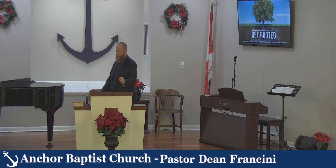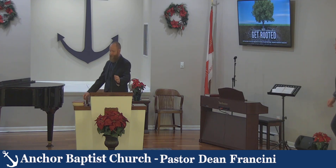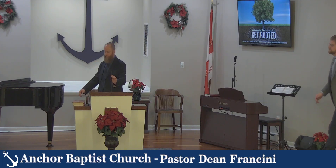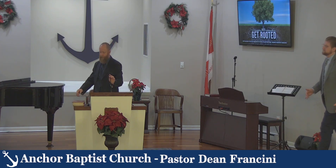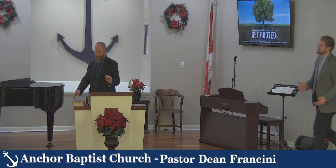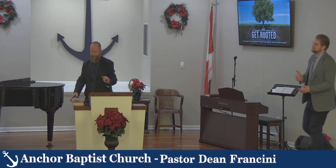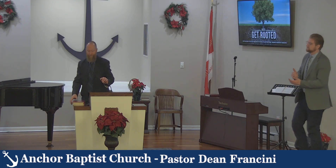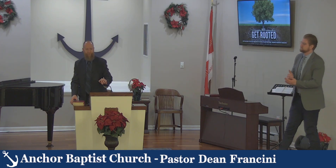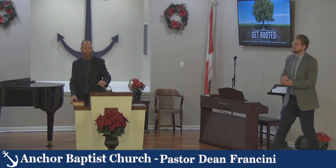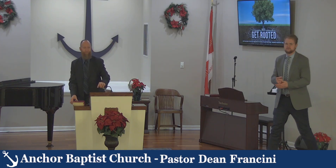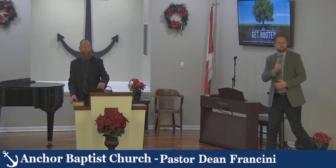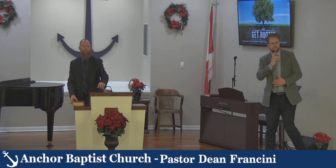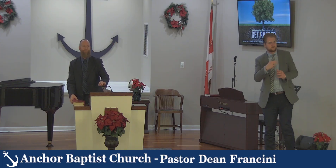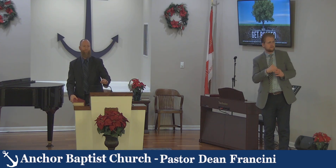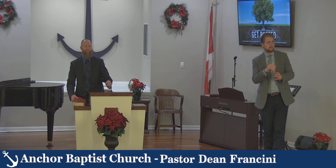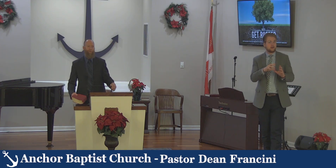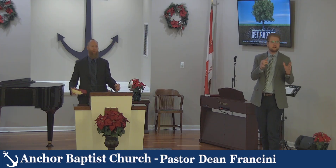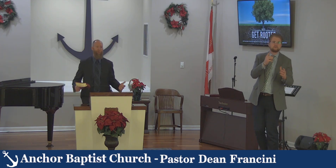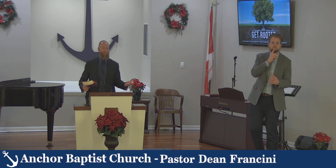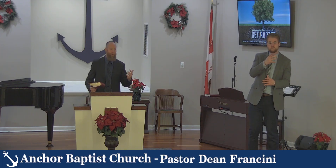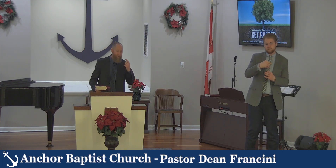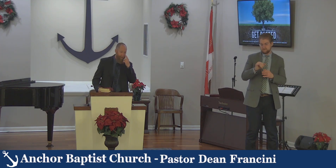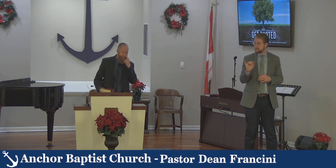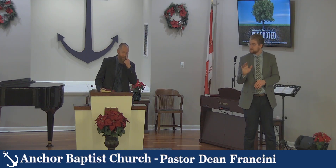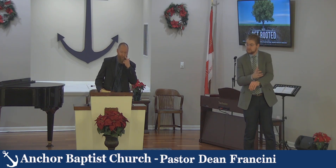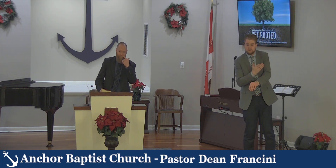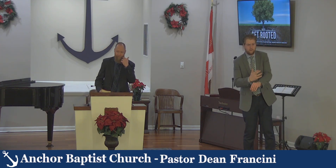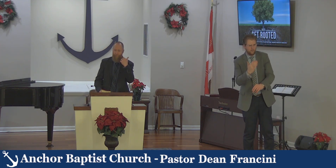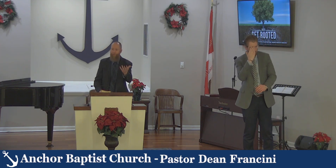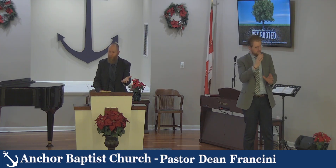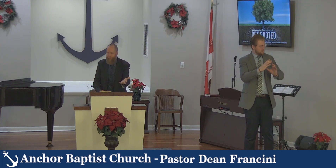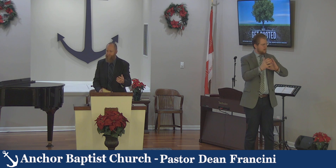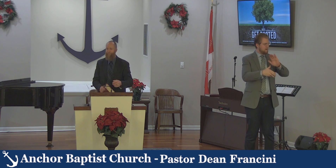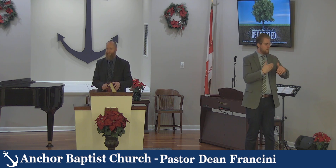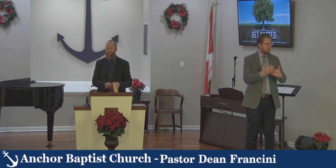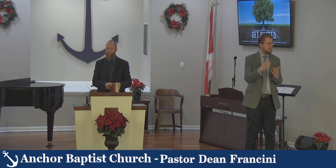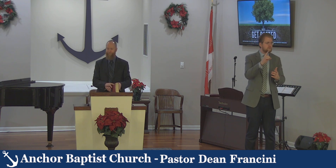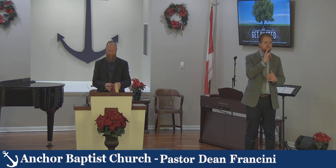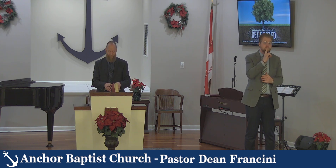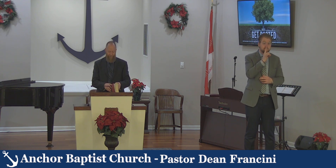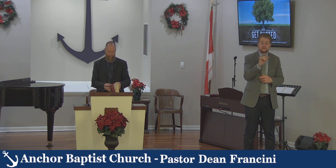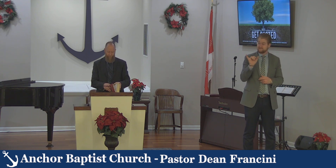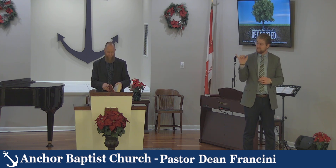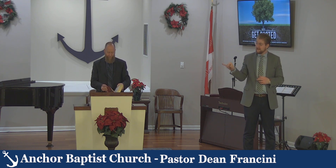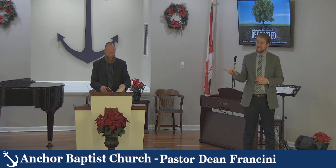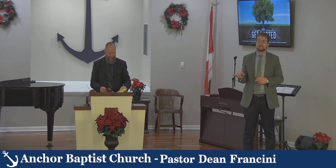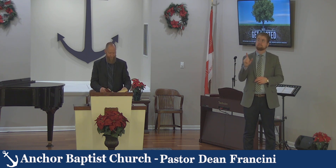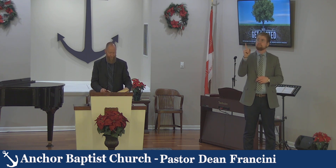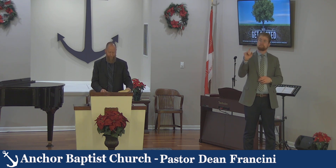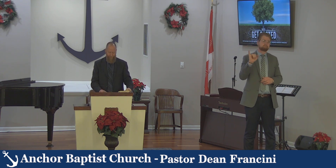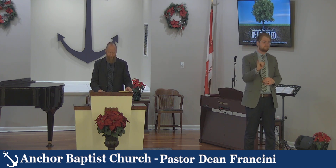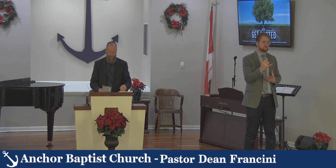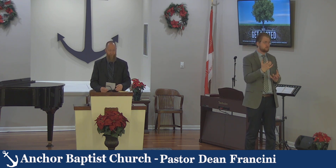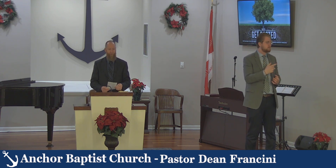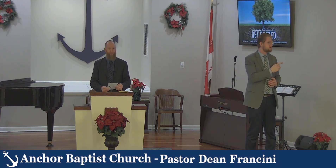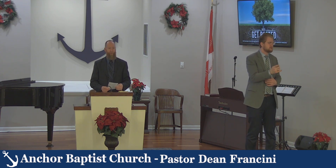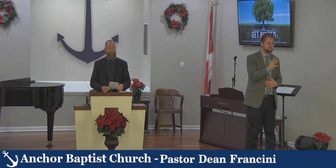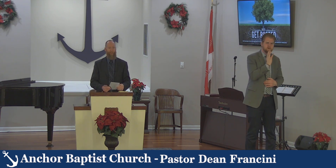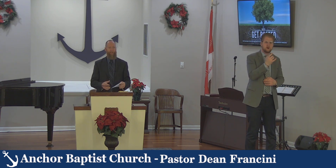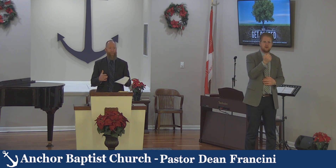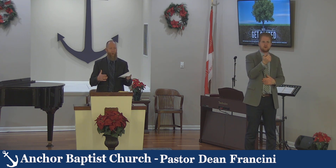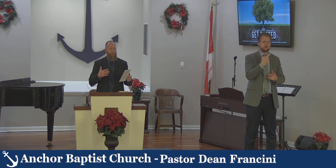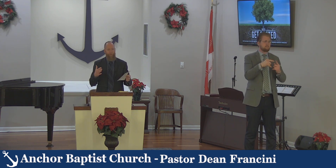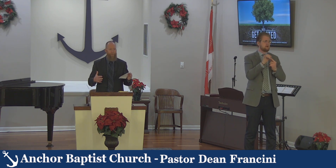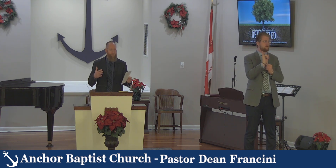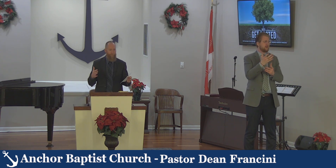Because I'm thankful for that song. You know, the whole truth of that is he just wants you. We're talking a little bit about that in Sunday school, how we think we've